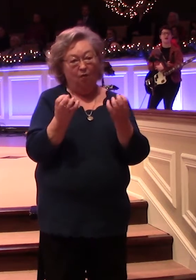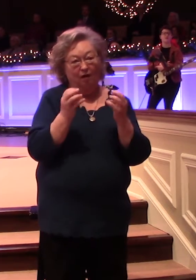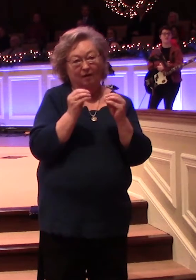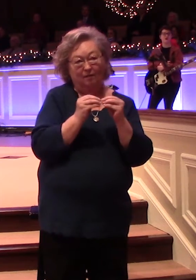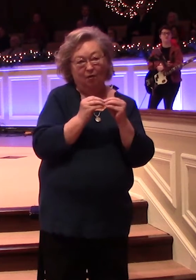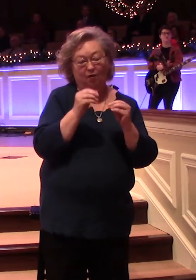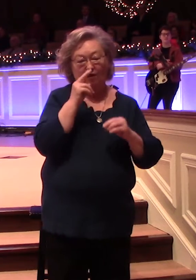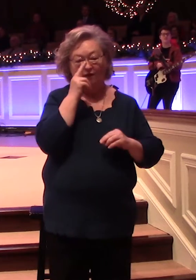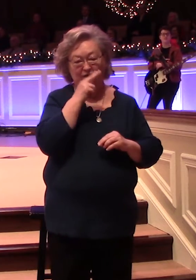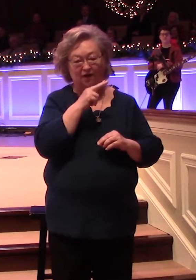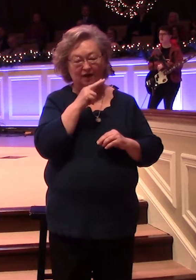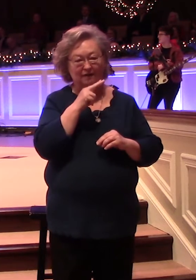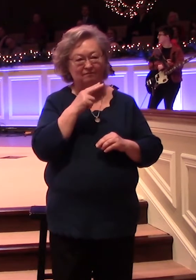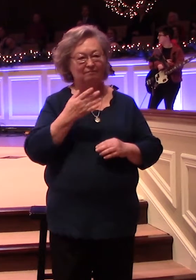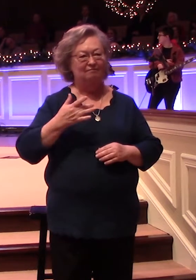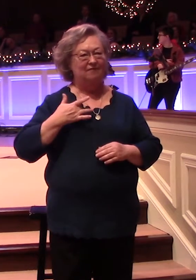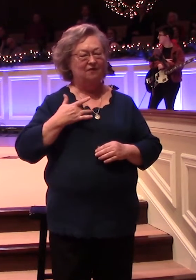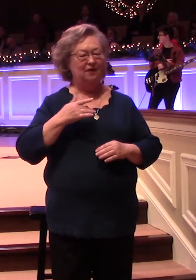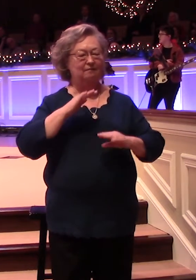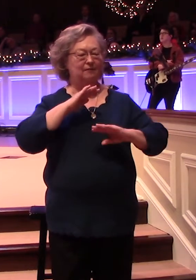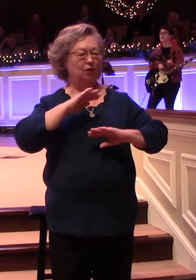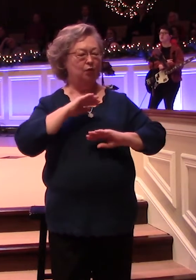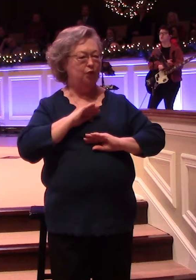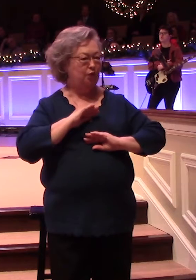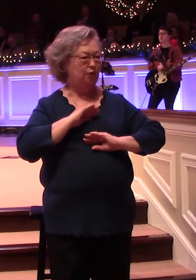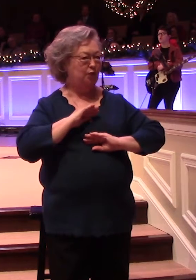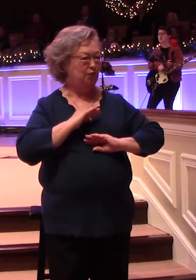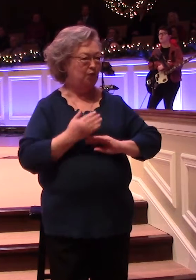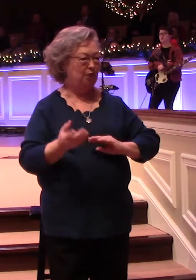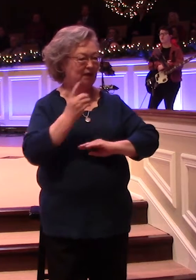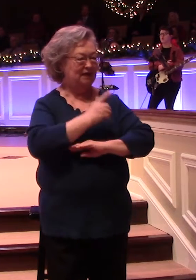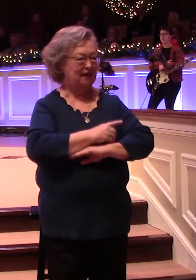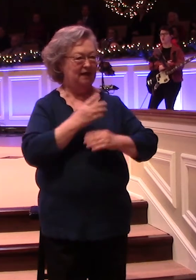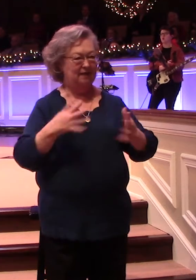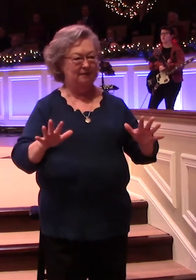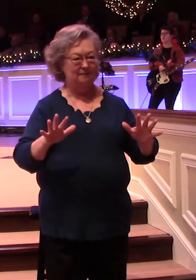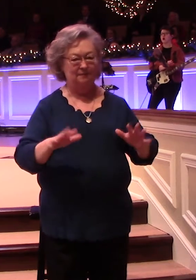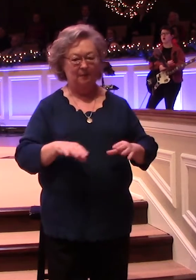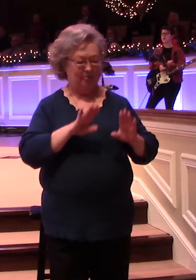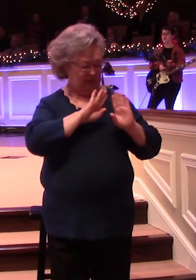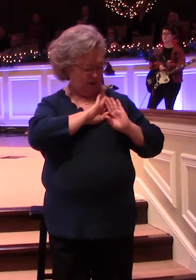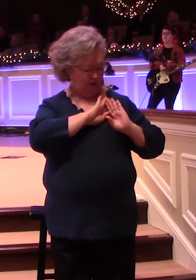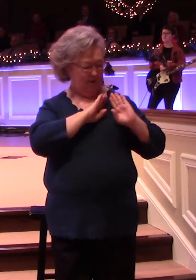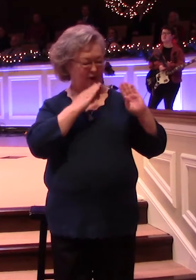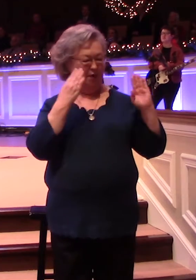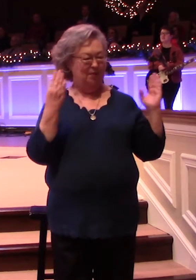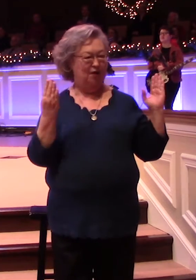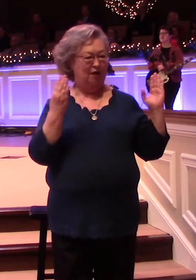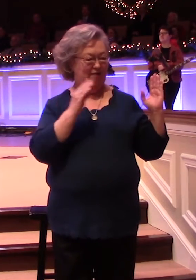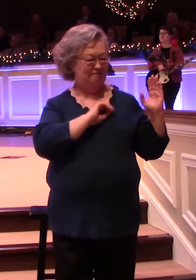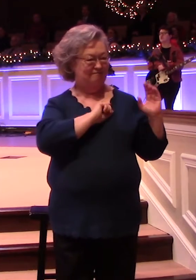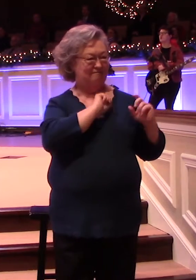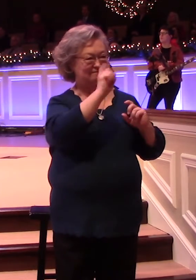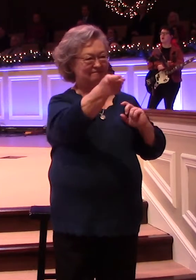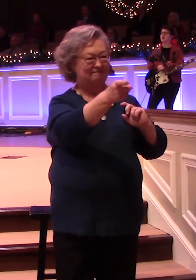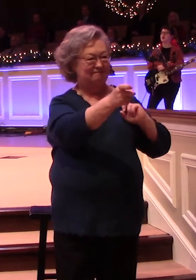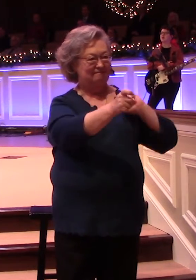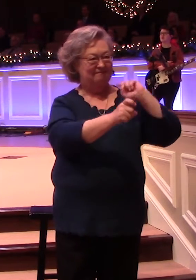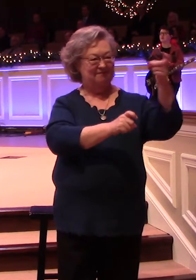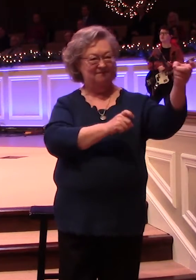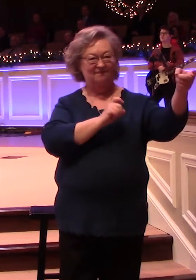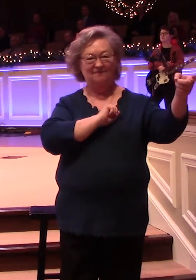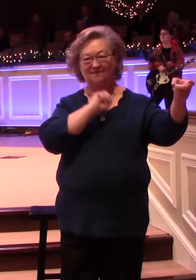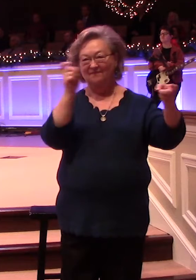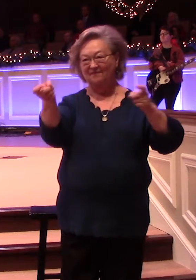satisfaction when the day is done, throw your heart wide open and give it away.